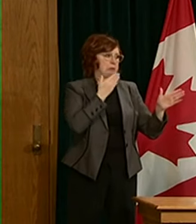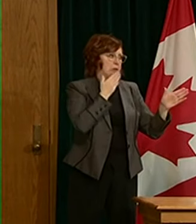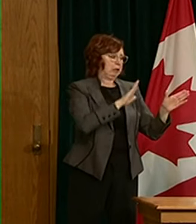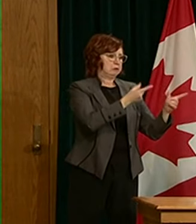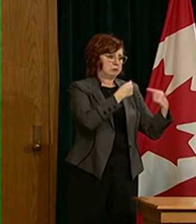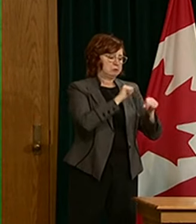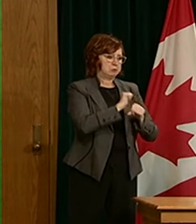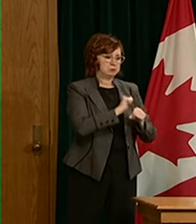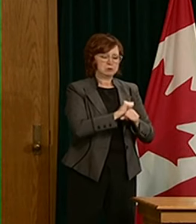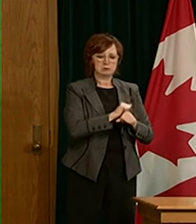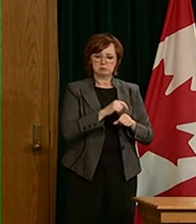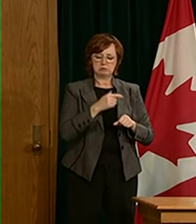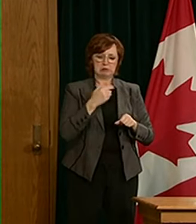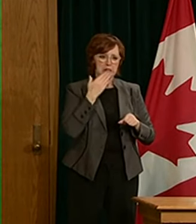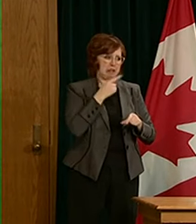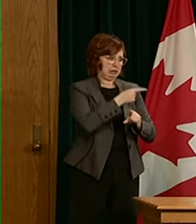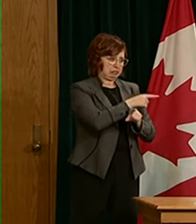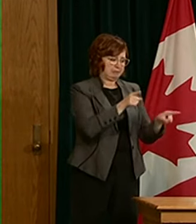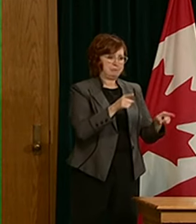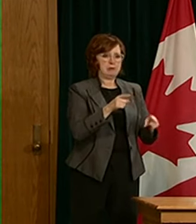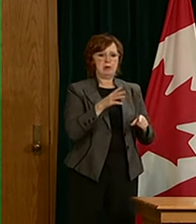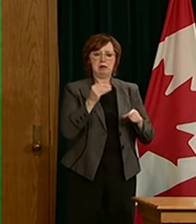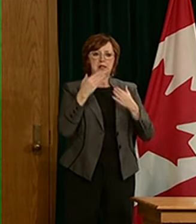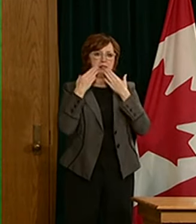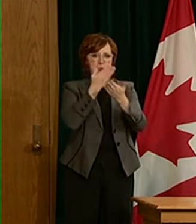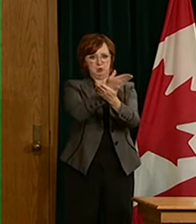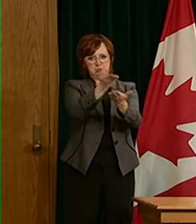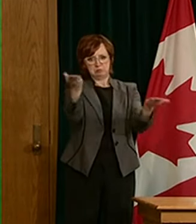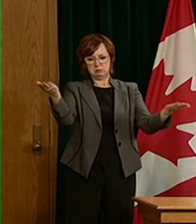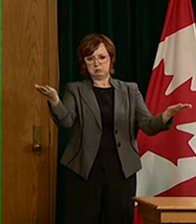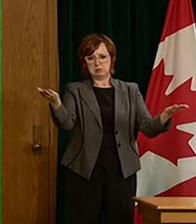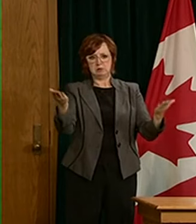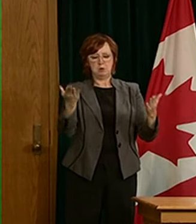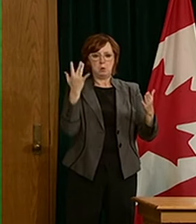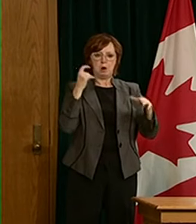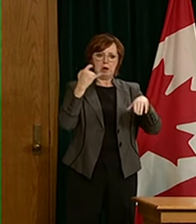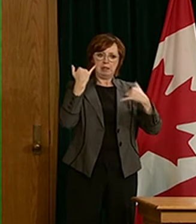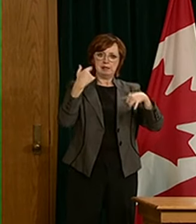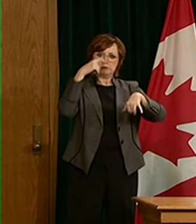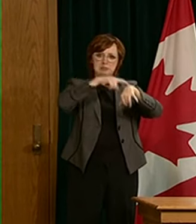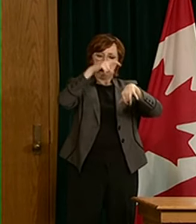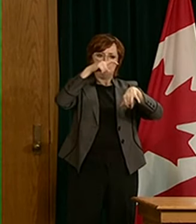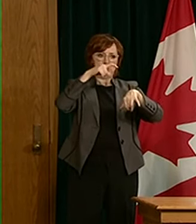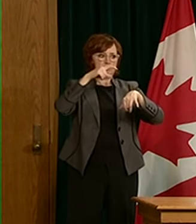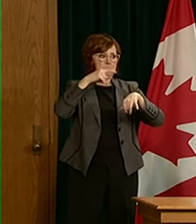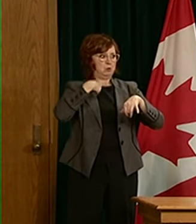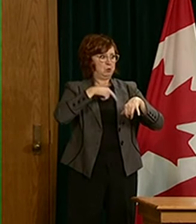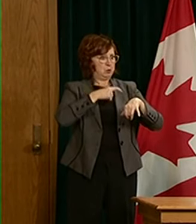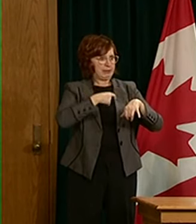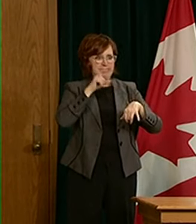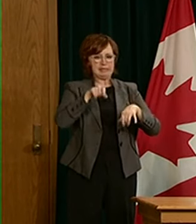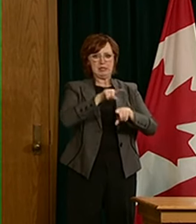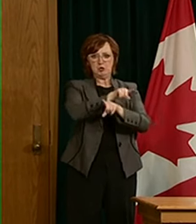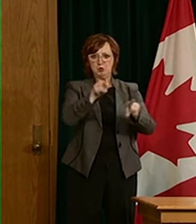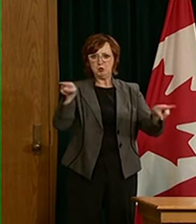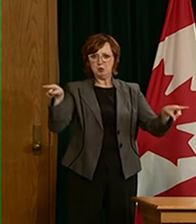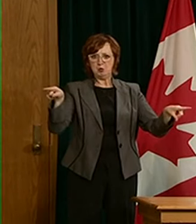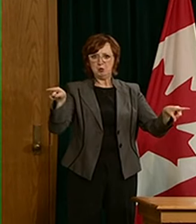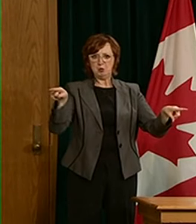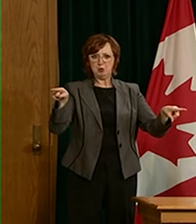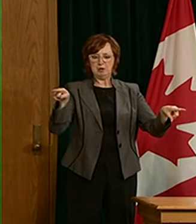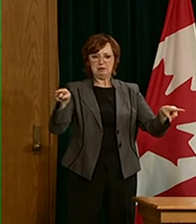time of need. This message is for every resident of Saskatchewan. You have the opportunity to save lives. Please